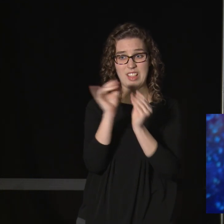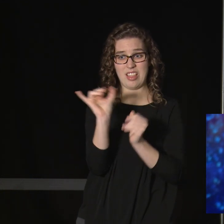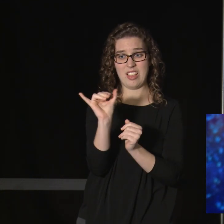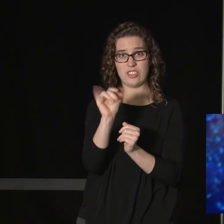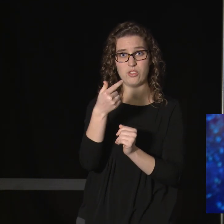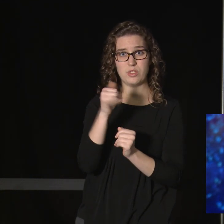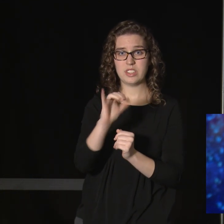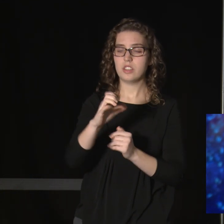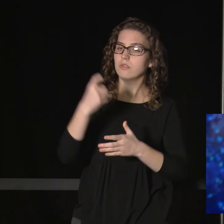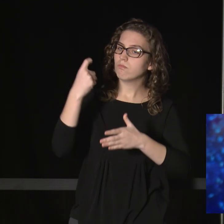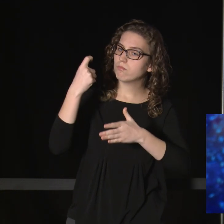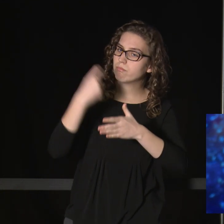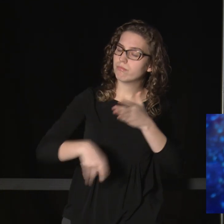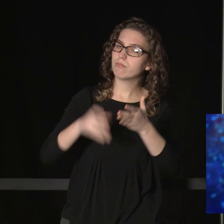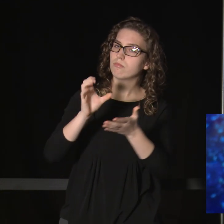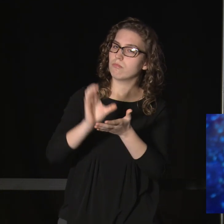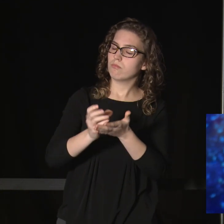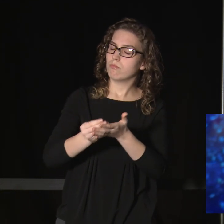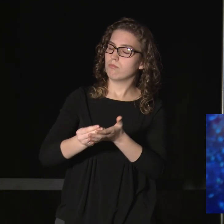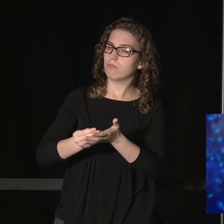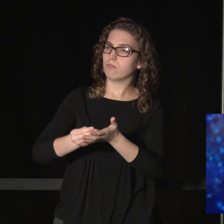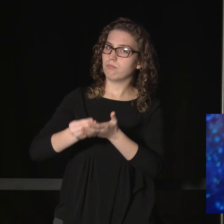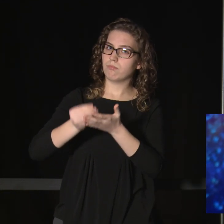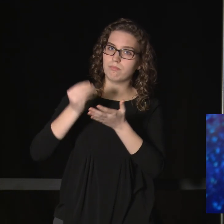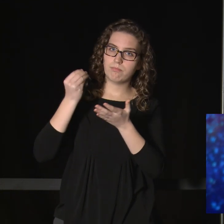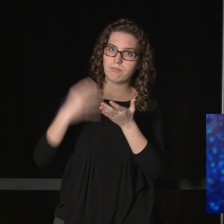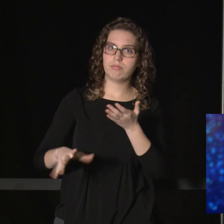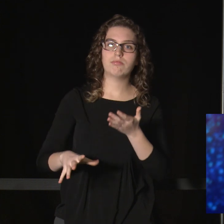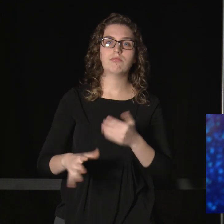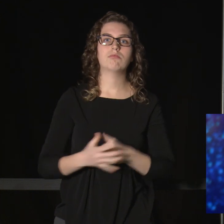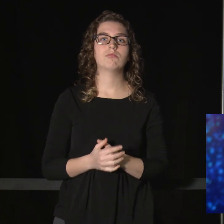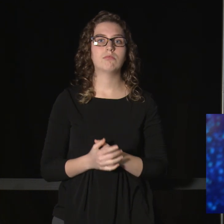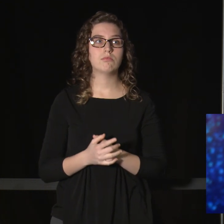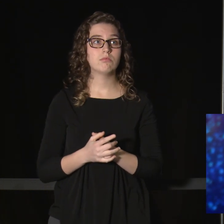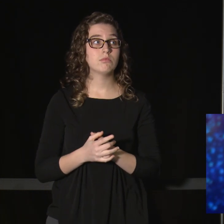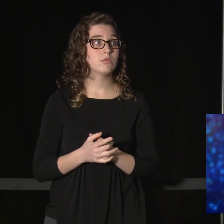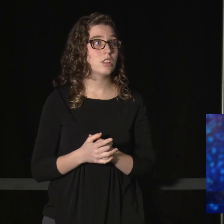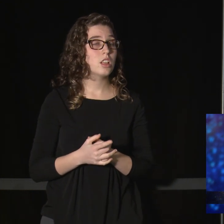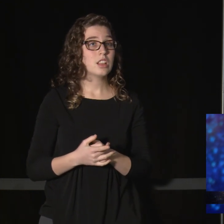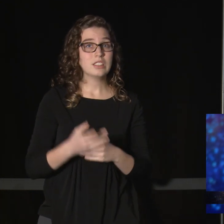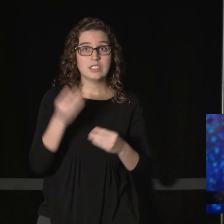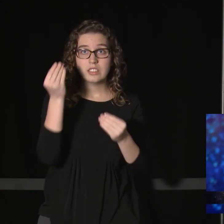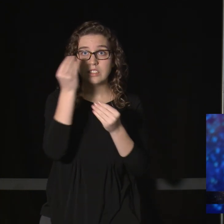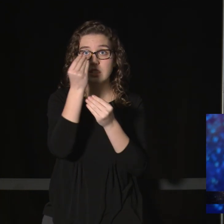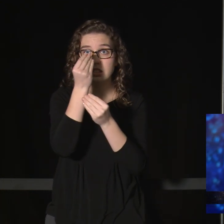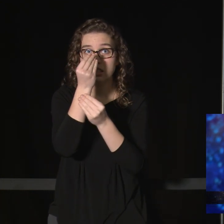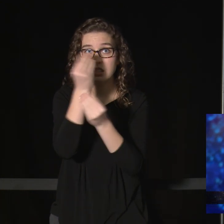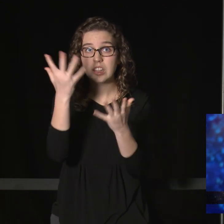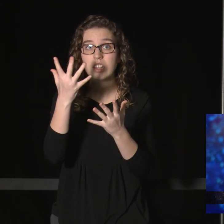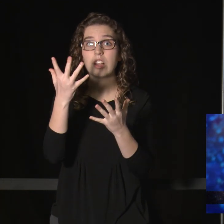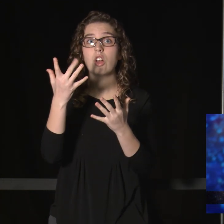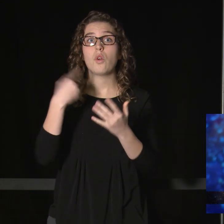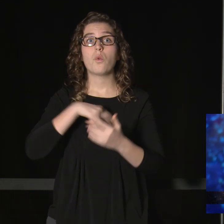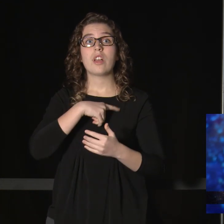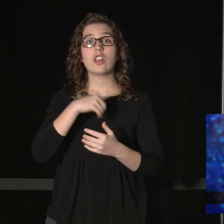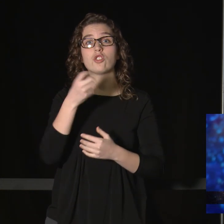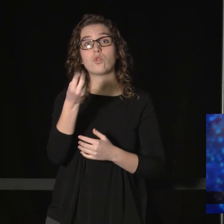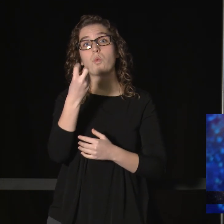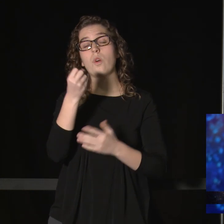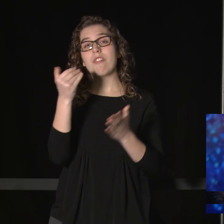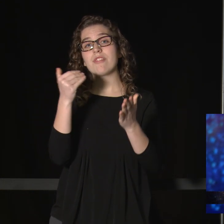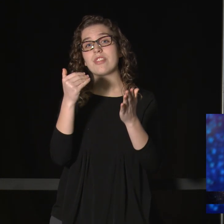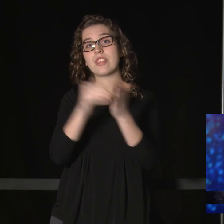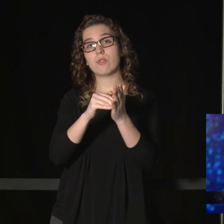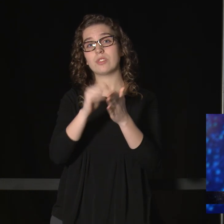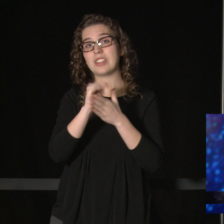bit. And actually, I was asked to let you guys know that we are actually $12,000 short of